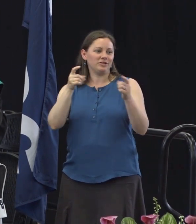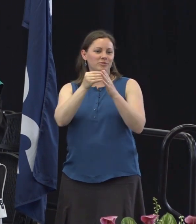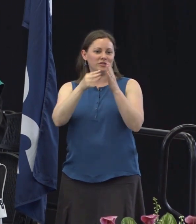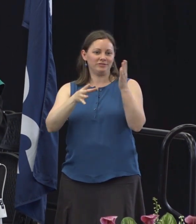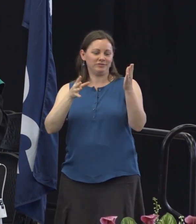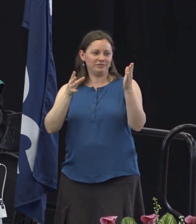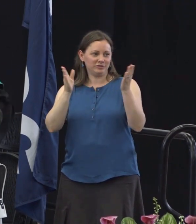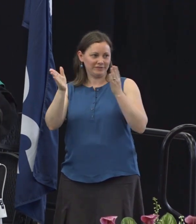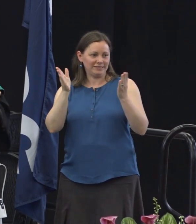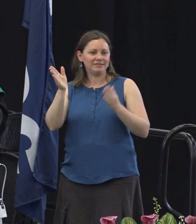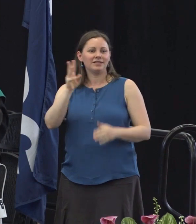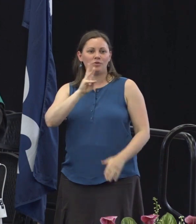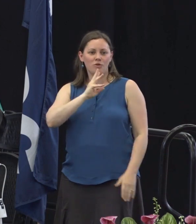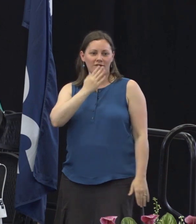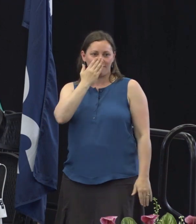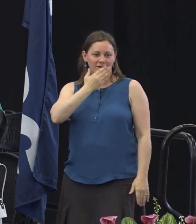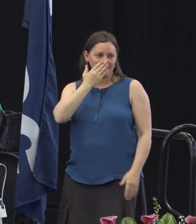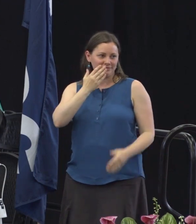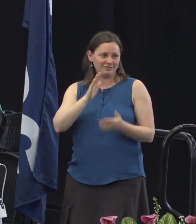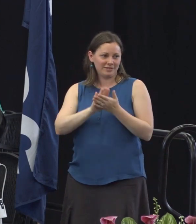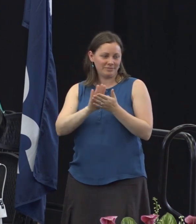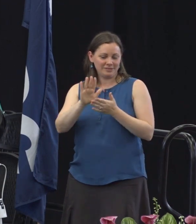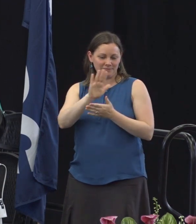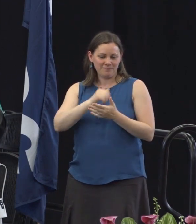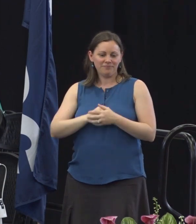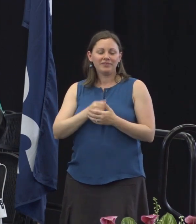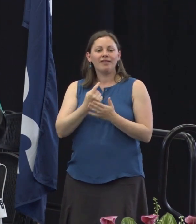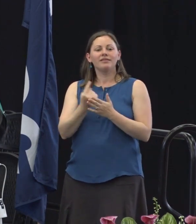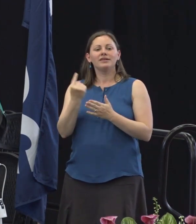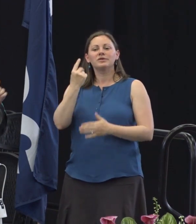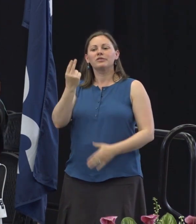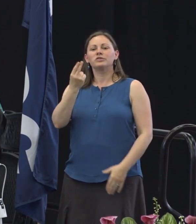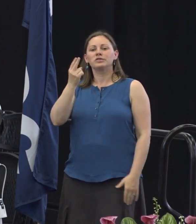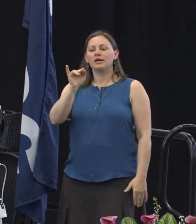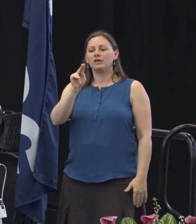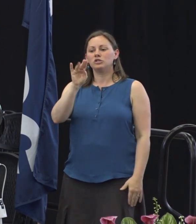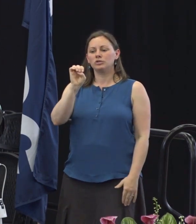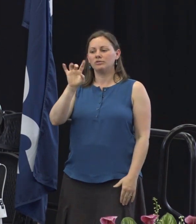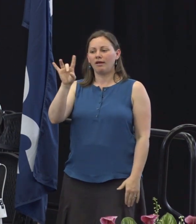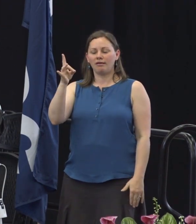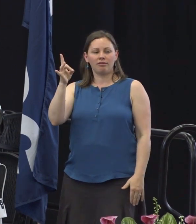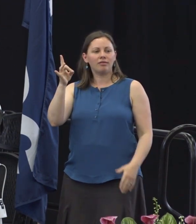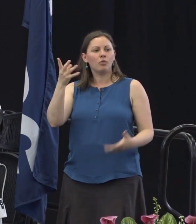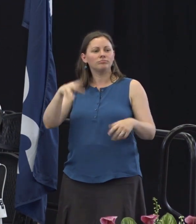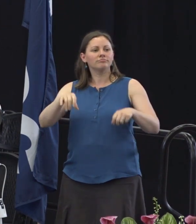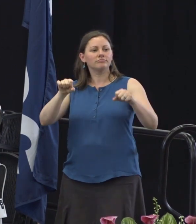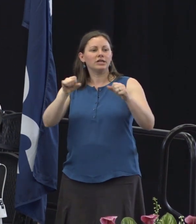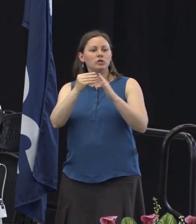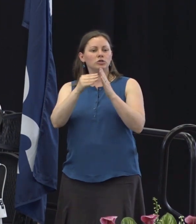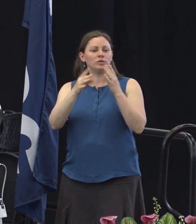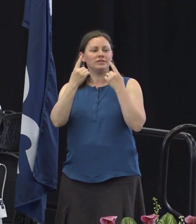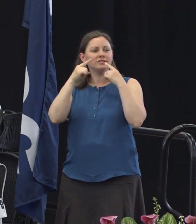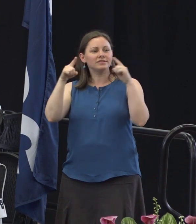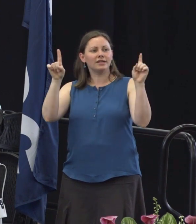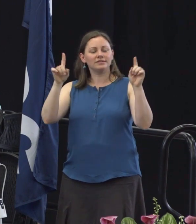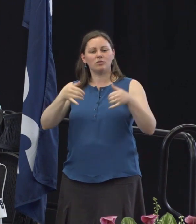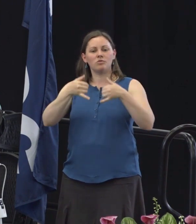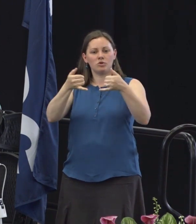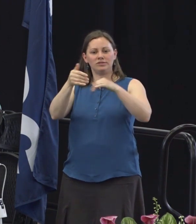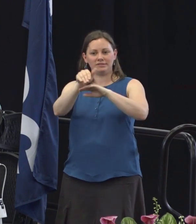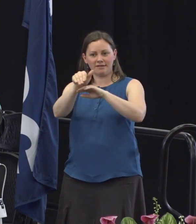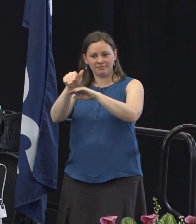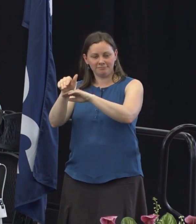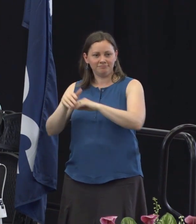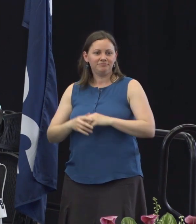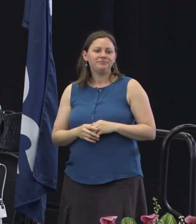Campus. Last week, Thursday, on June the 8th, at our Student Success Celebration at the campus, we